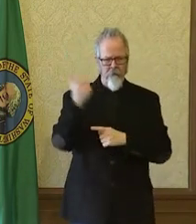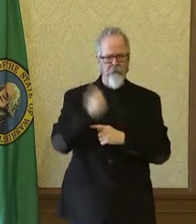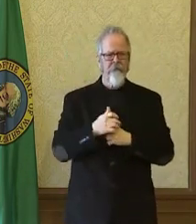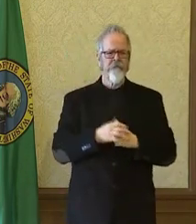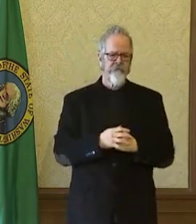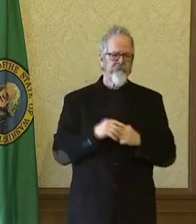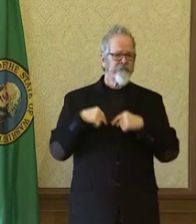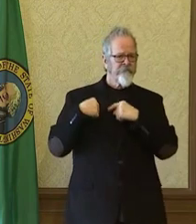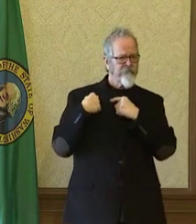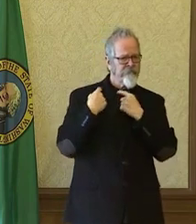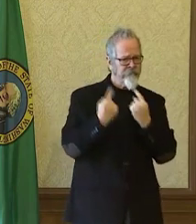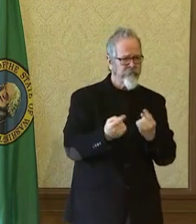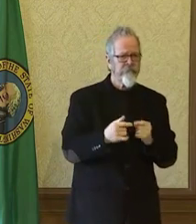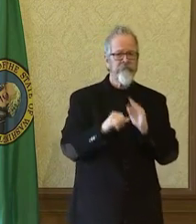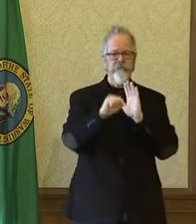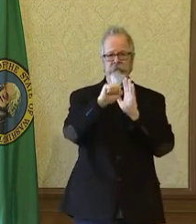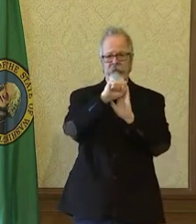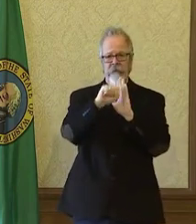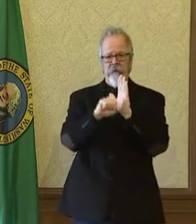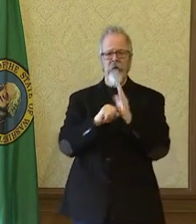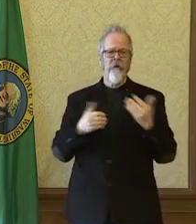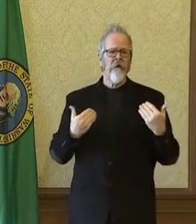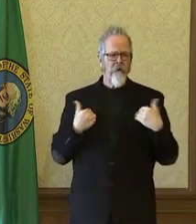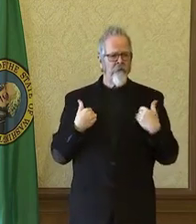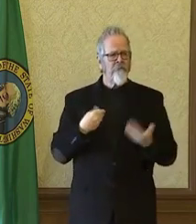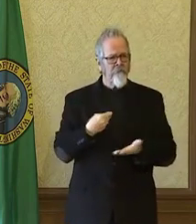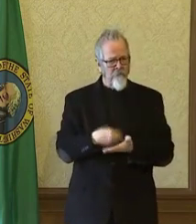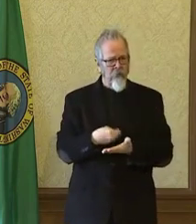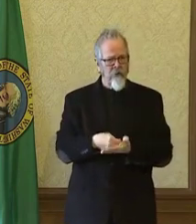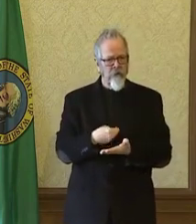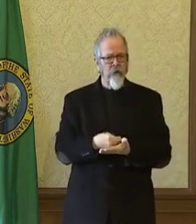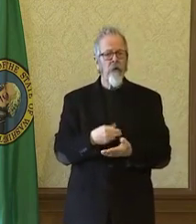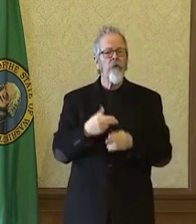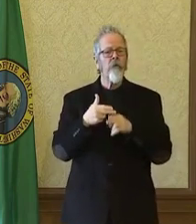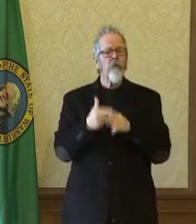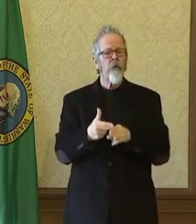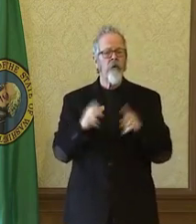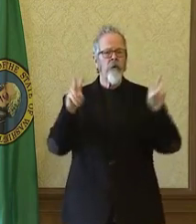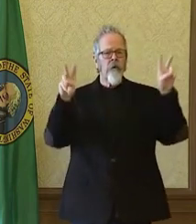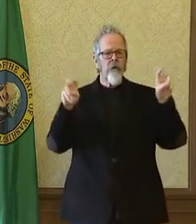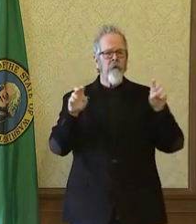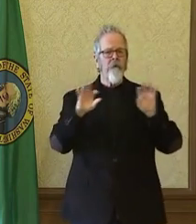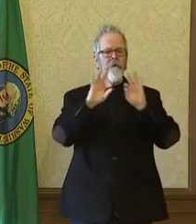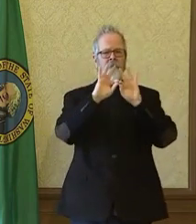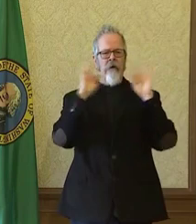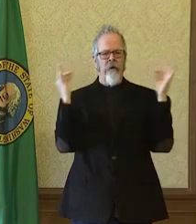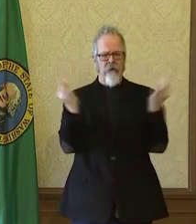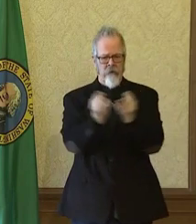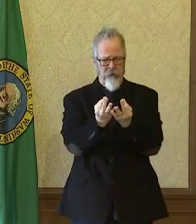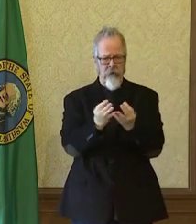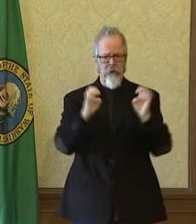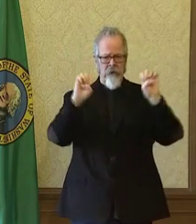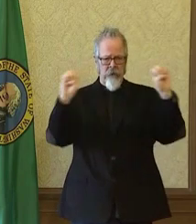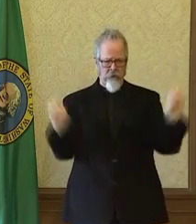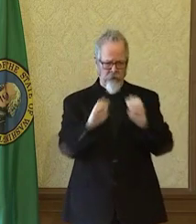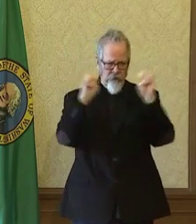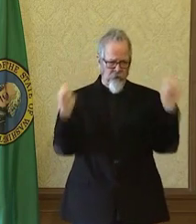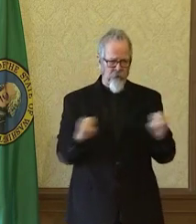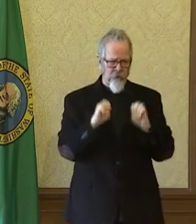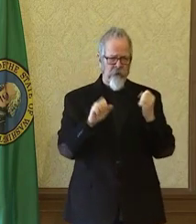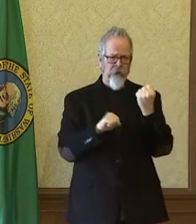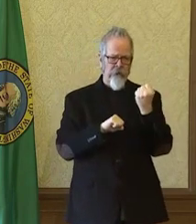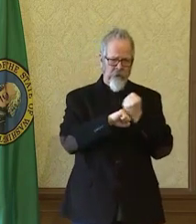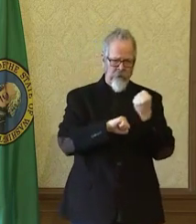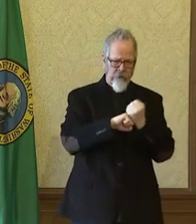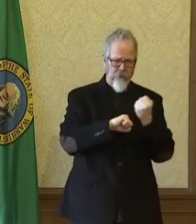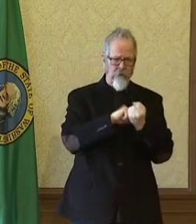assistance to families in need. So our list of resources has continued to grow, and